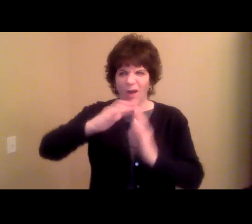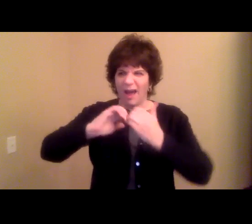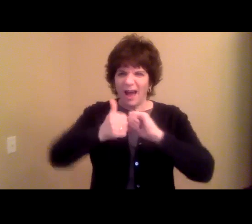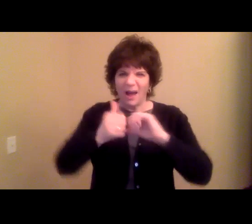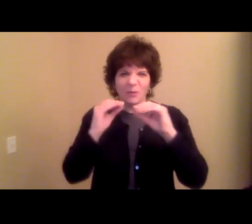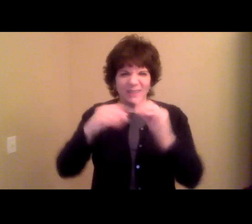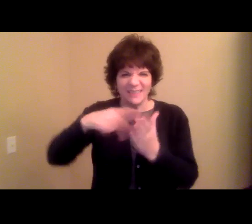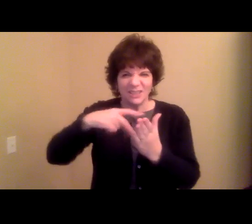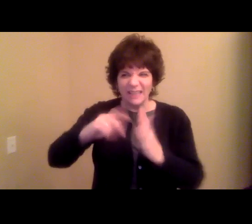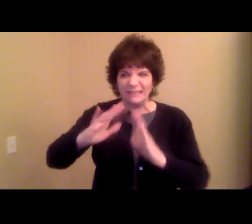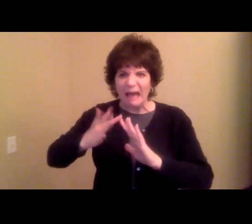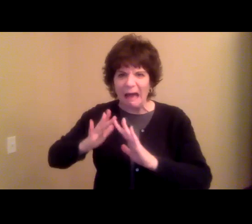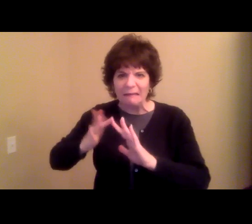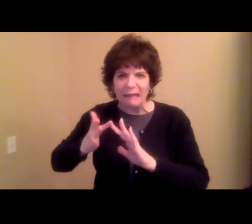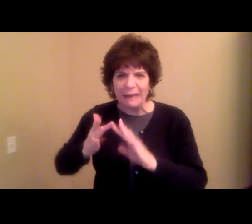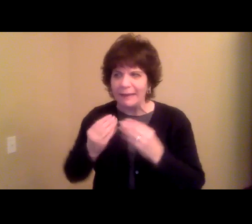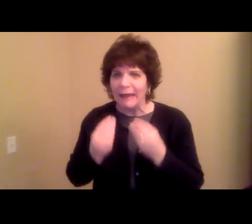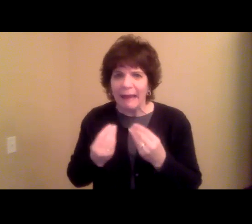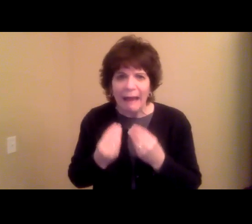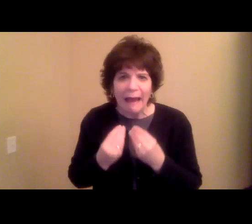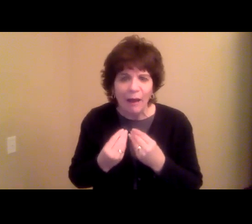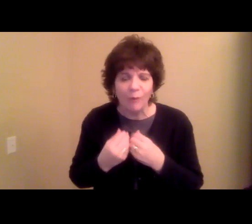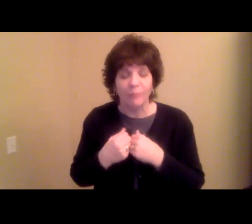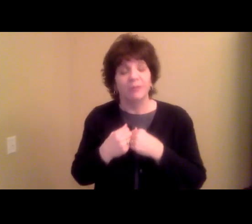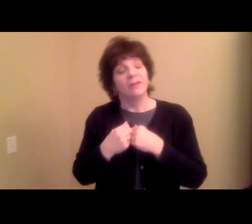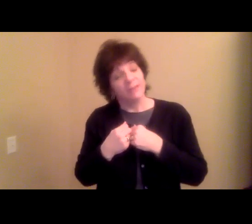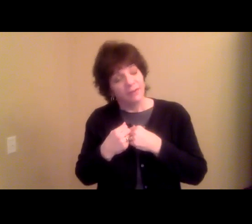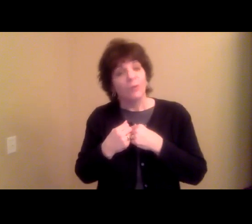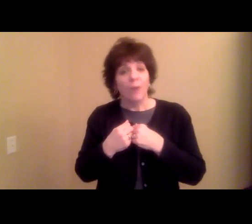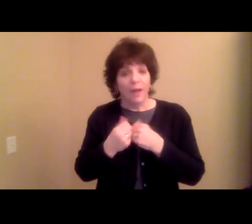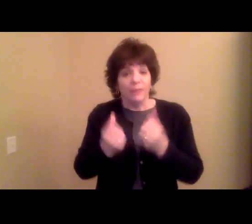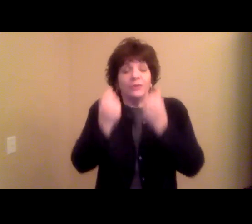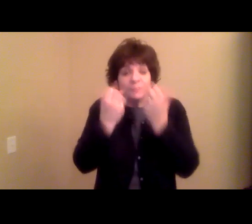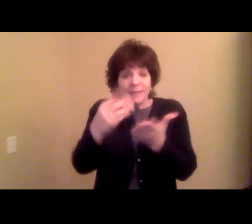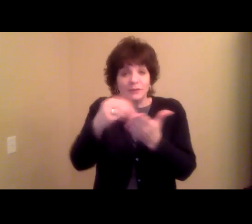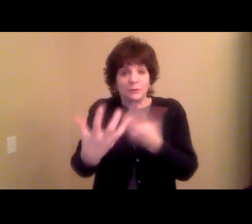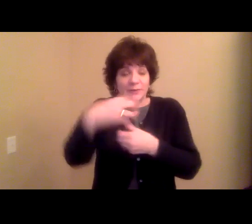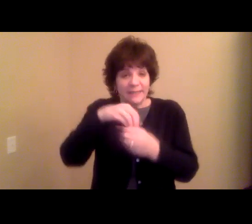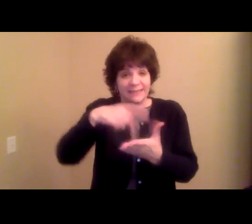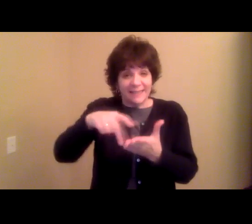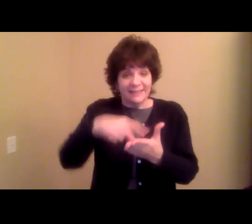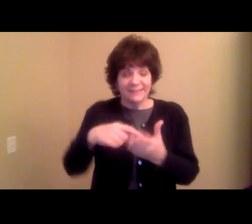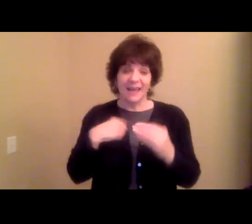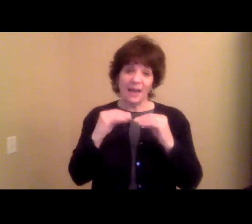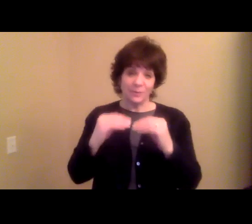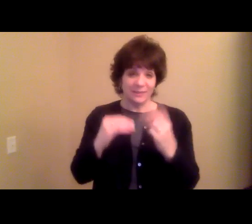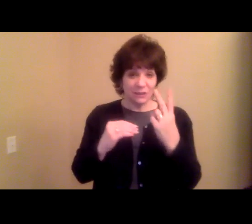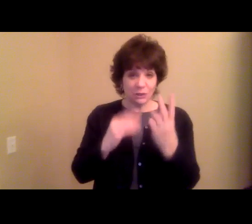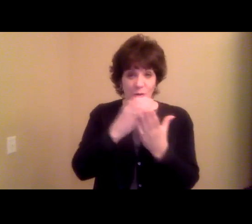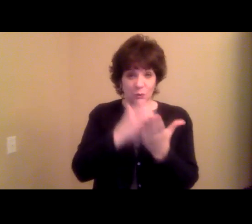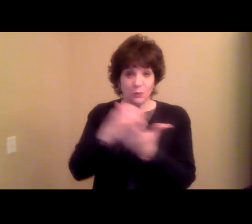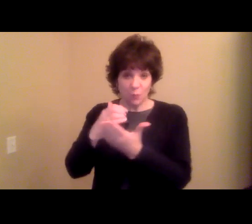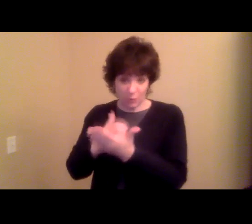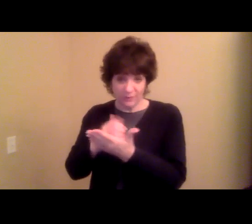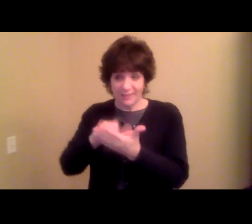online? We have a lot of students involved with dance. In the two courses that I